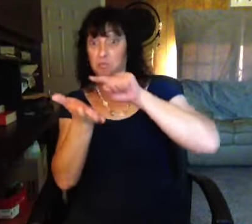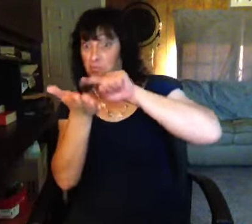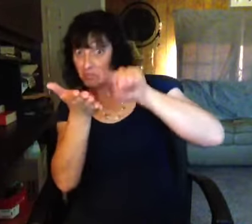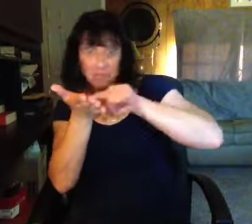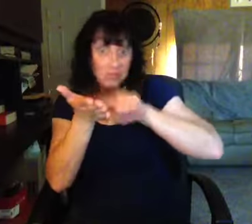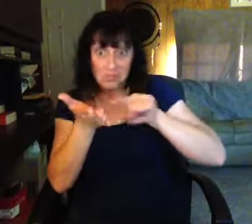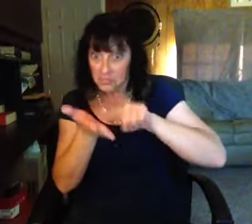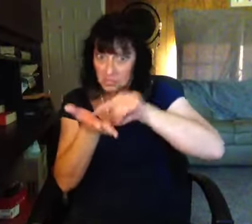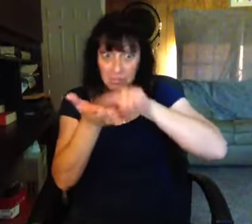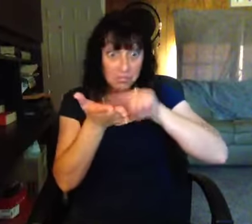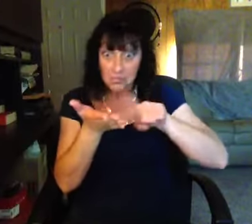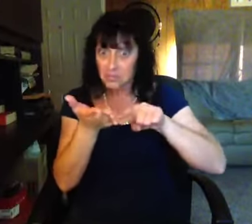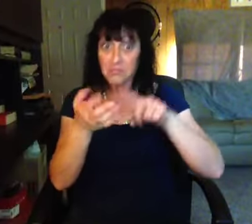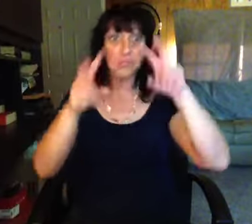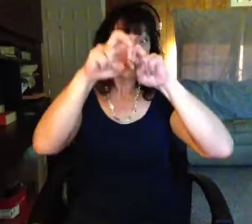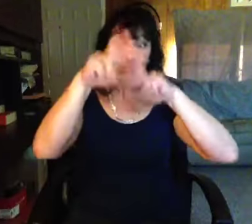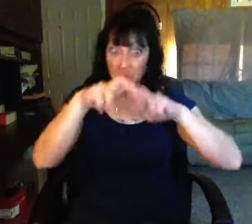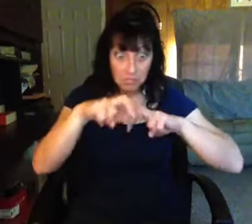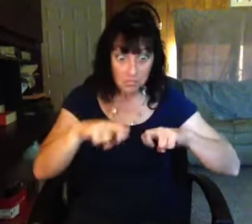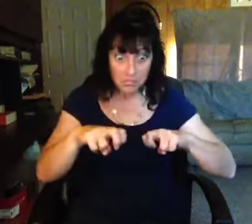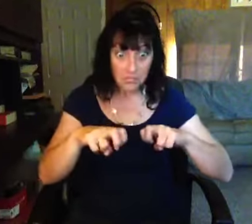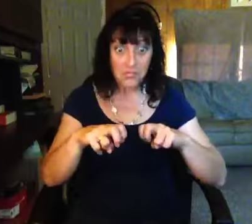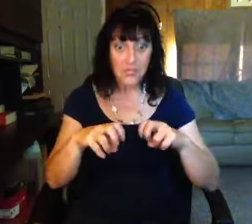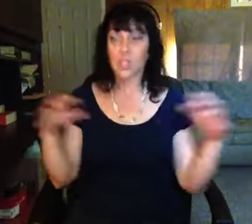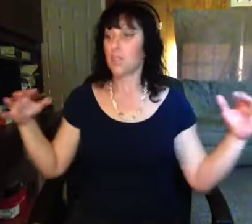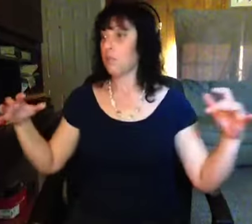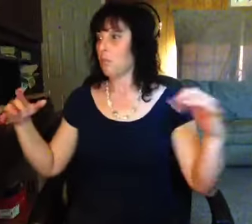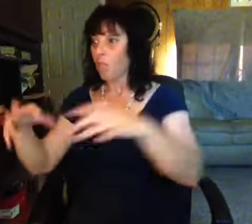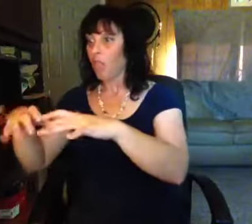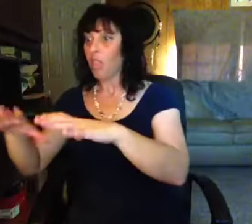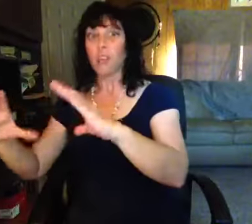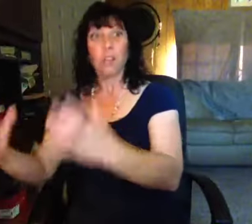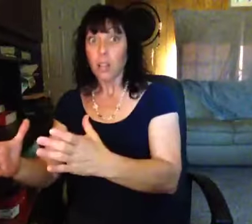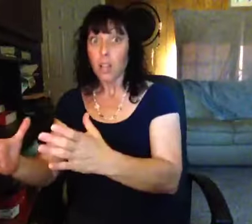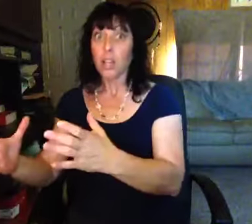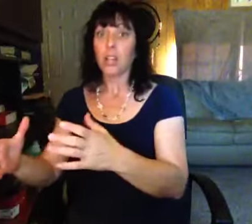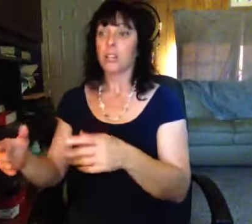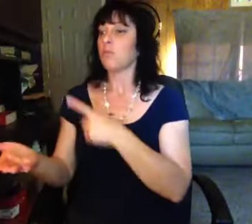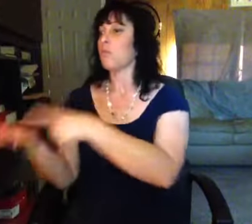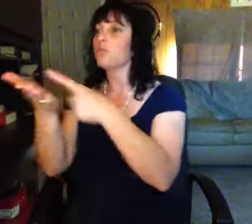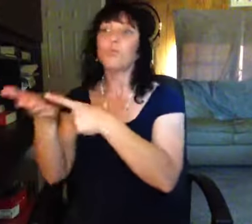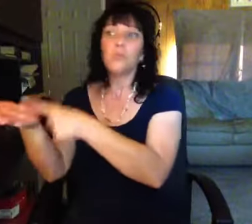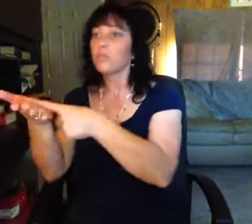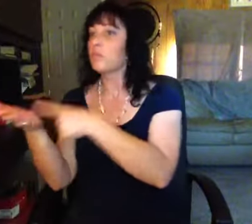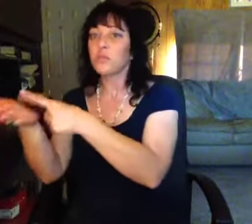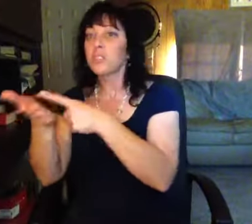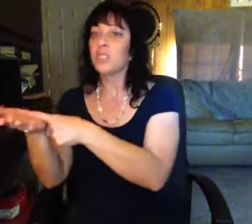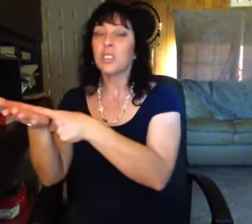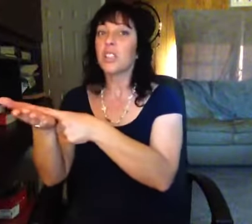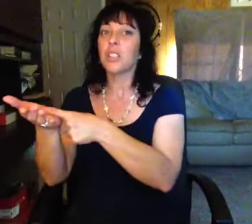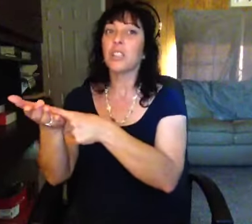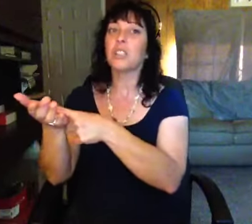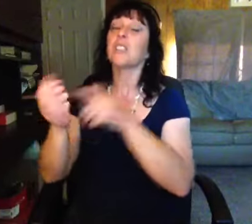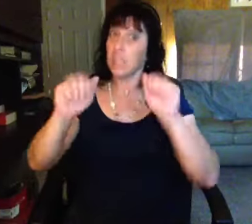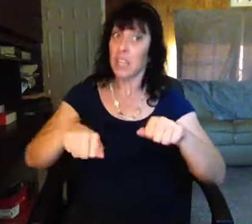on your own, bring those into class, and we can have a nice little discussion about it. And I think that would be beneficial.